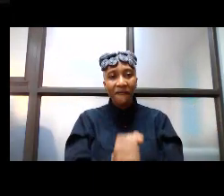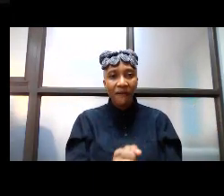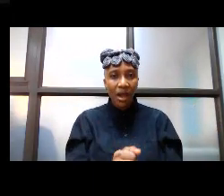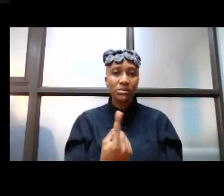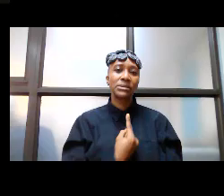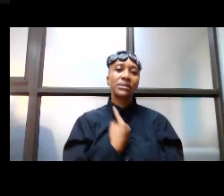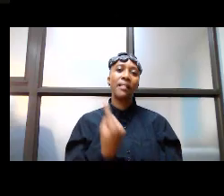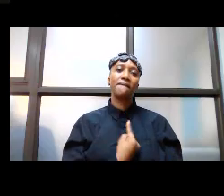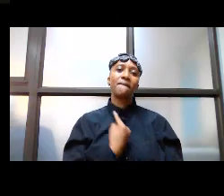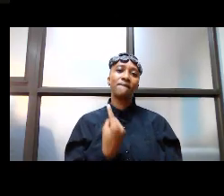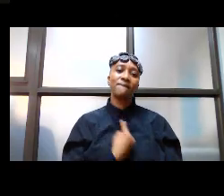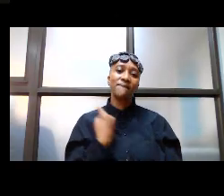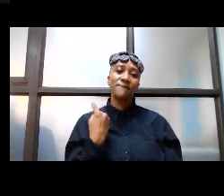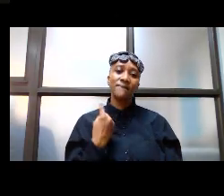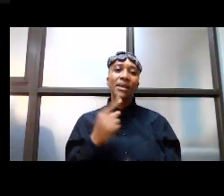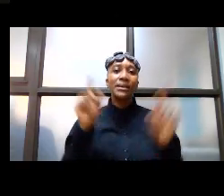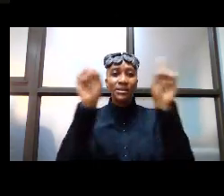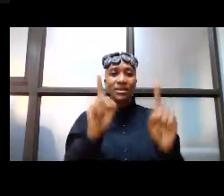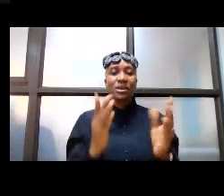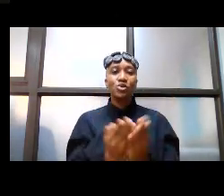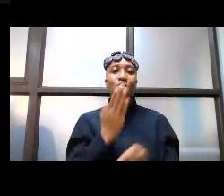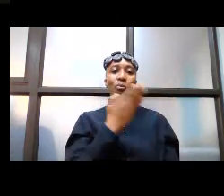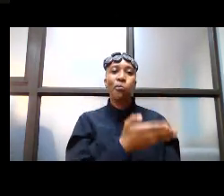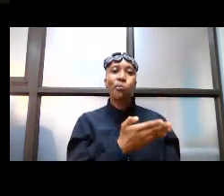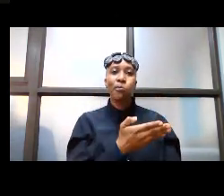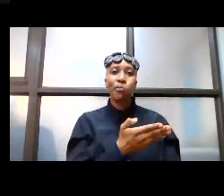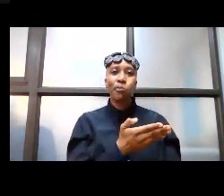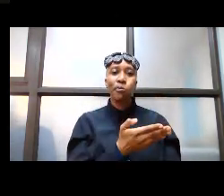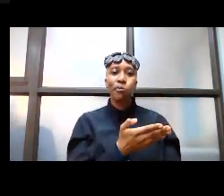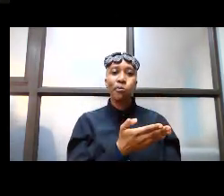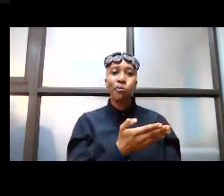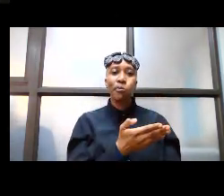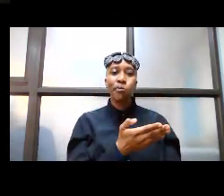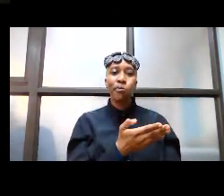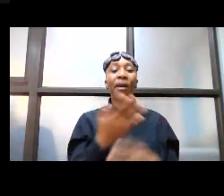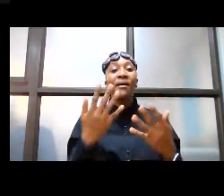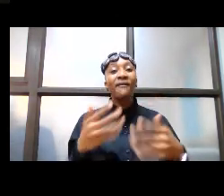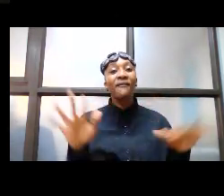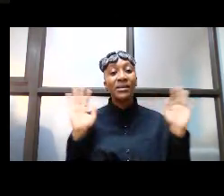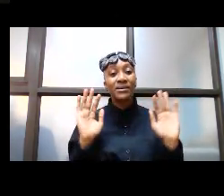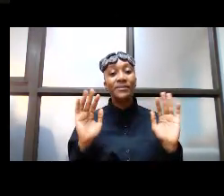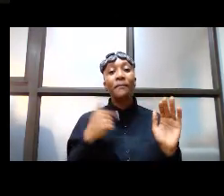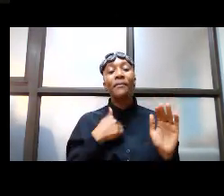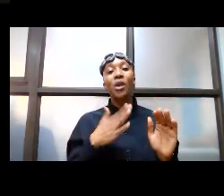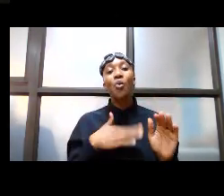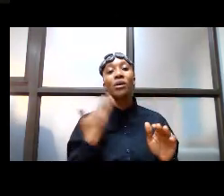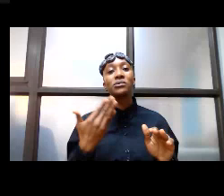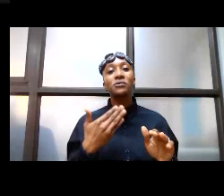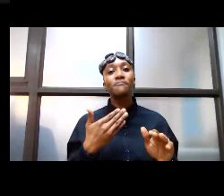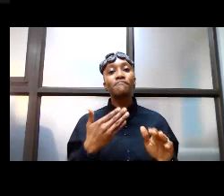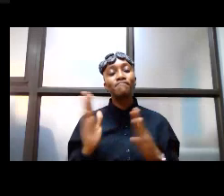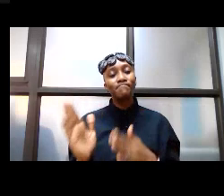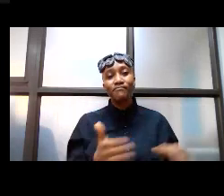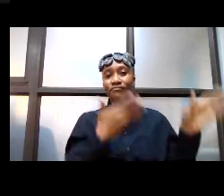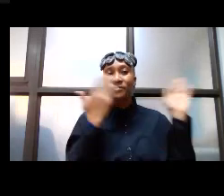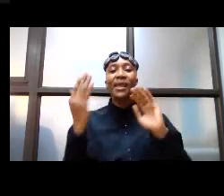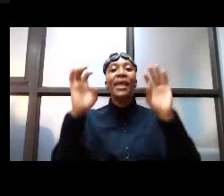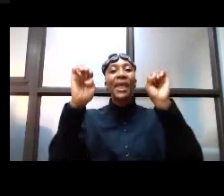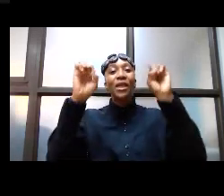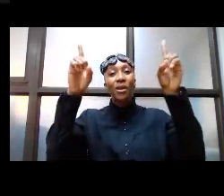to be in the special schools. And then I'd like to move on now to educators' perceptions of